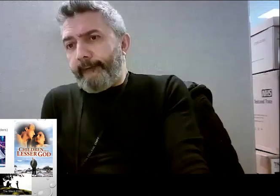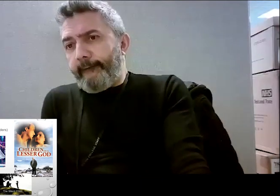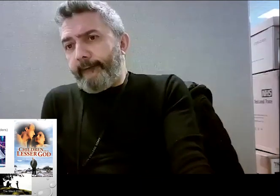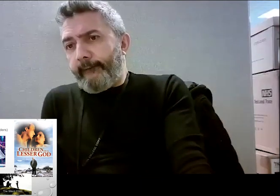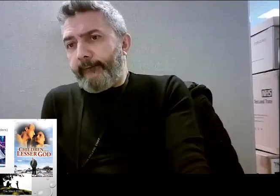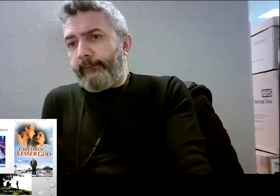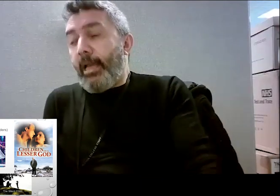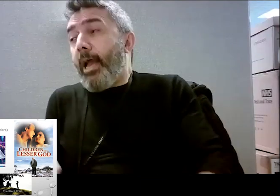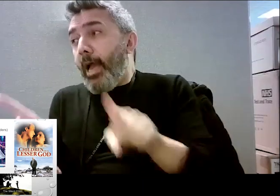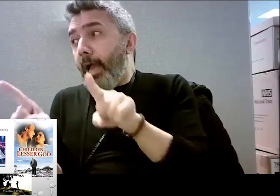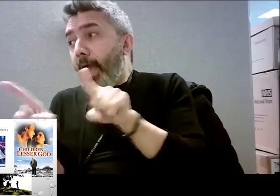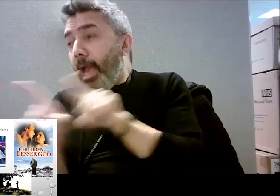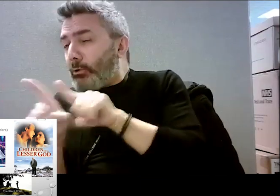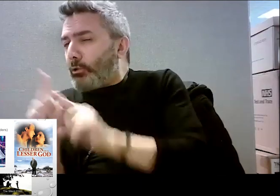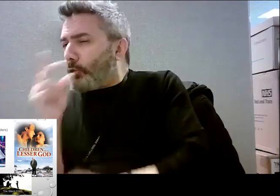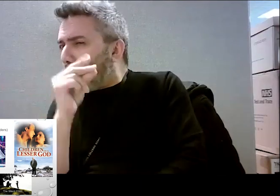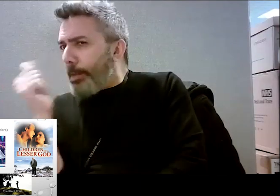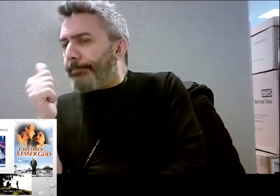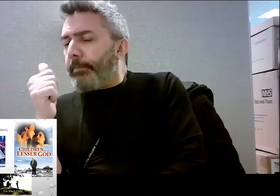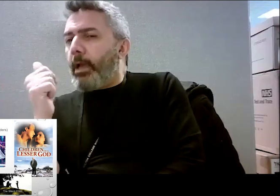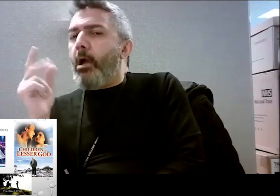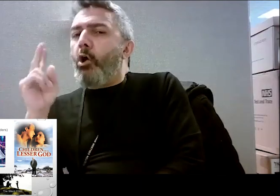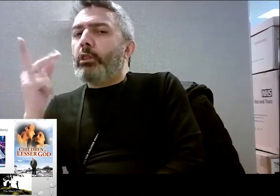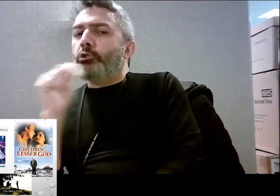deaf community pretty much since they were born.